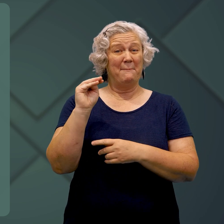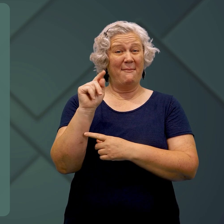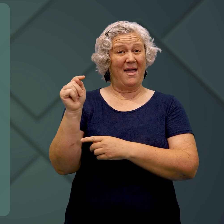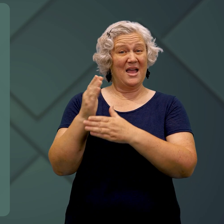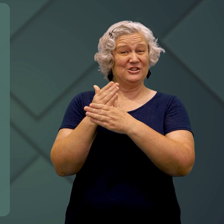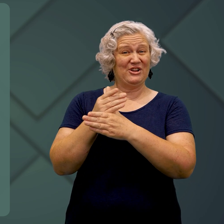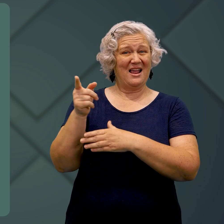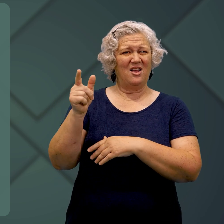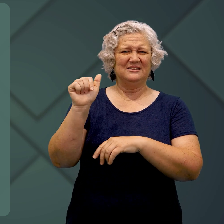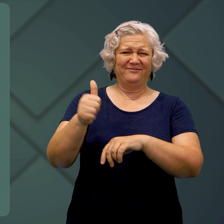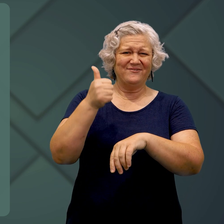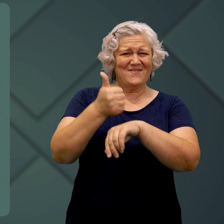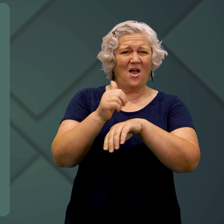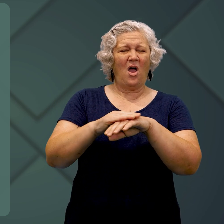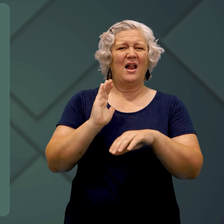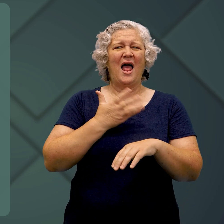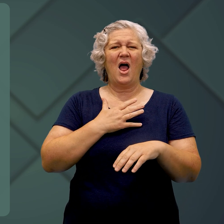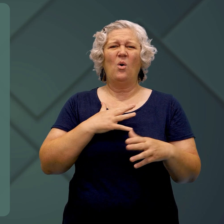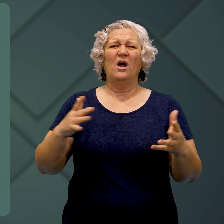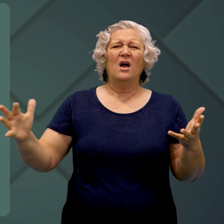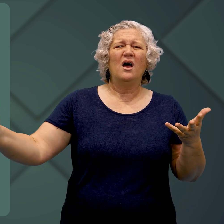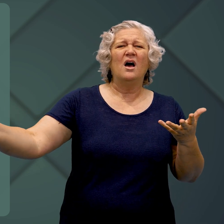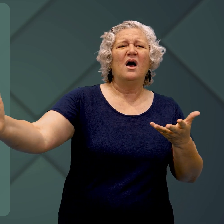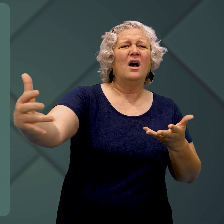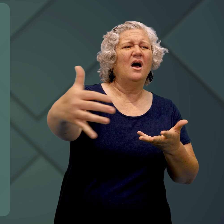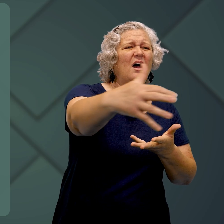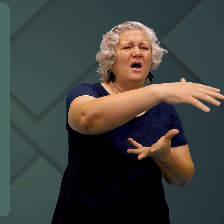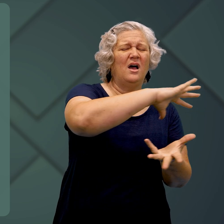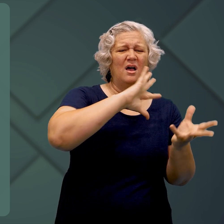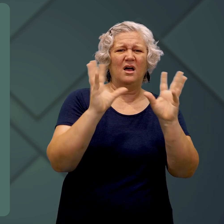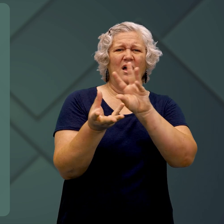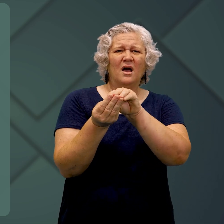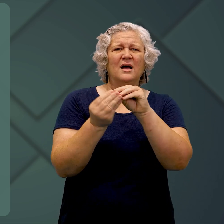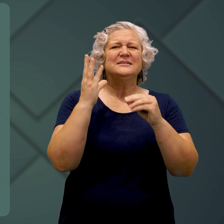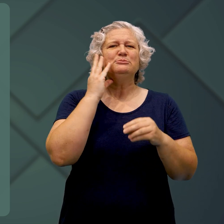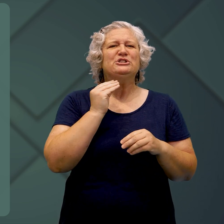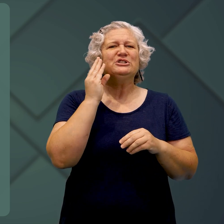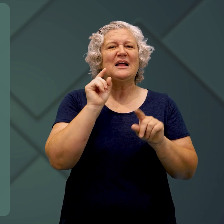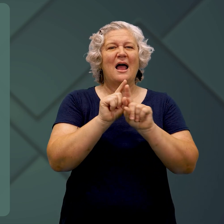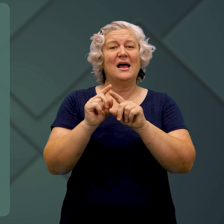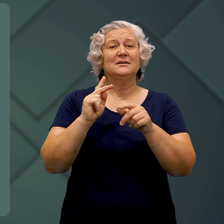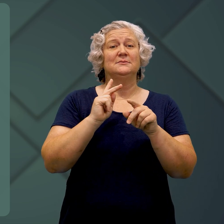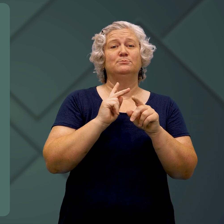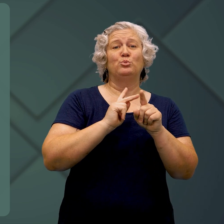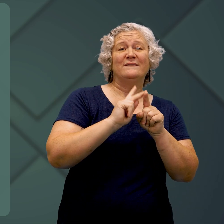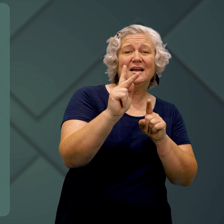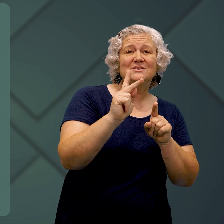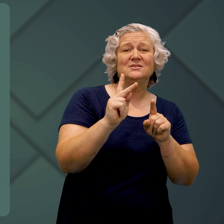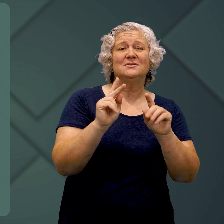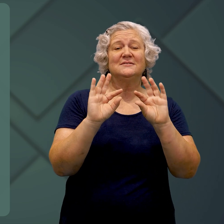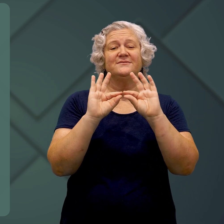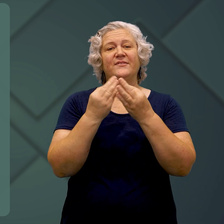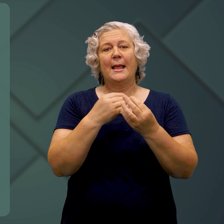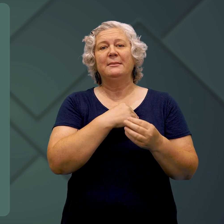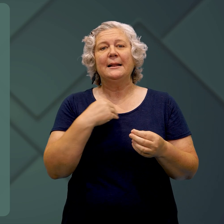So, what Matt shared is founded on our collective experiences as professionals and family members and confirmed in our current